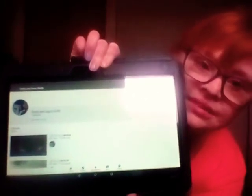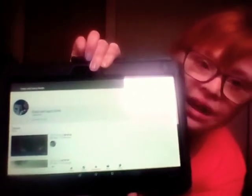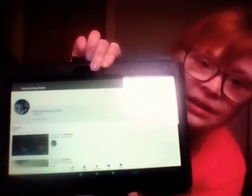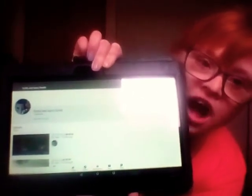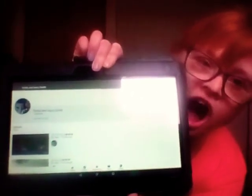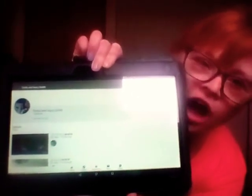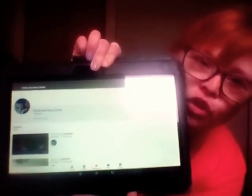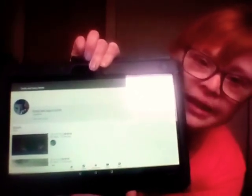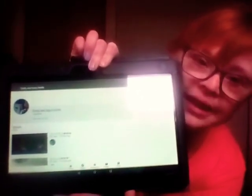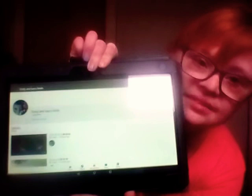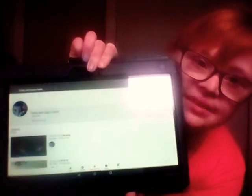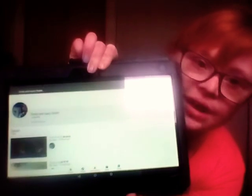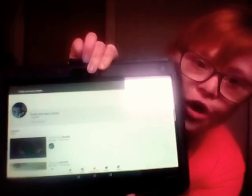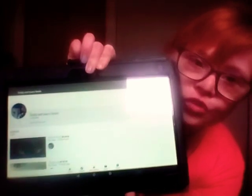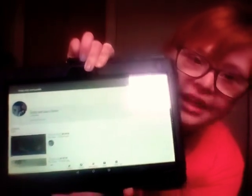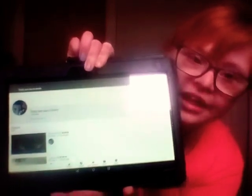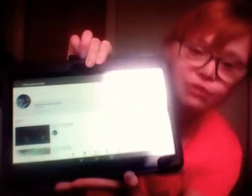grandson, Lucas O'Neill.